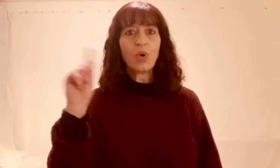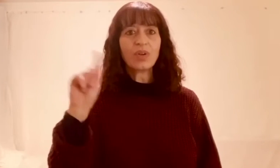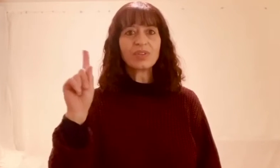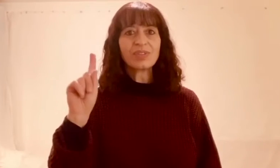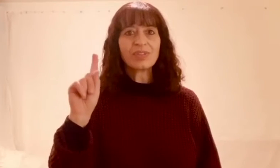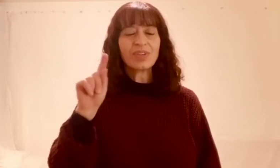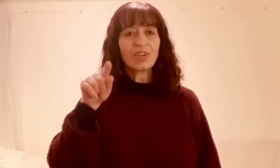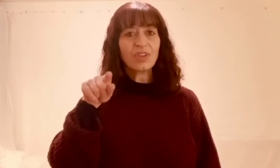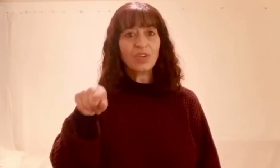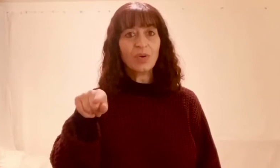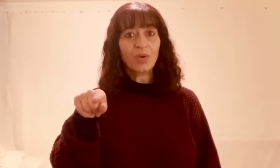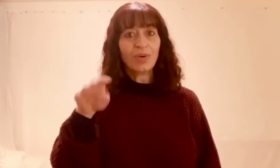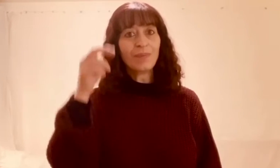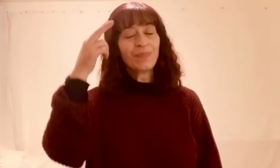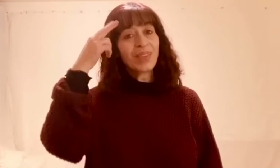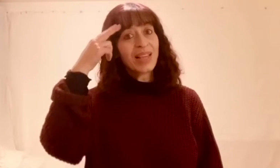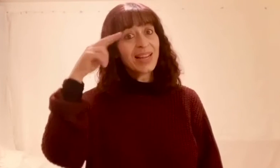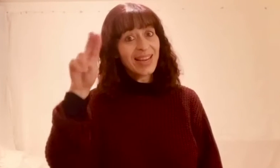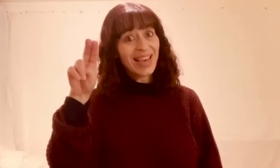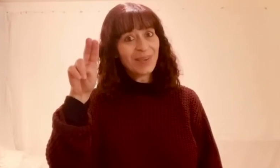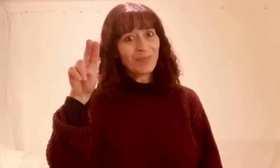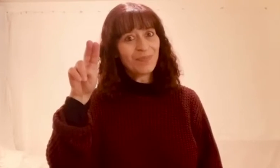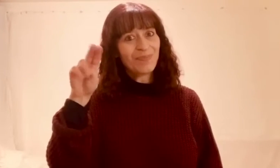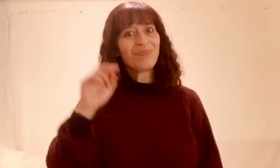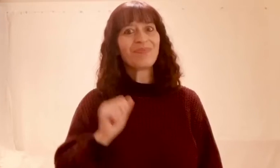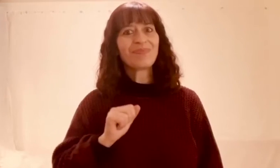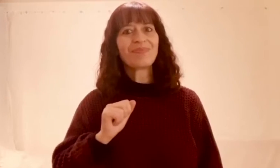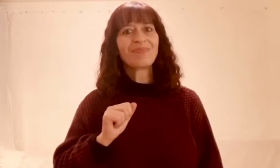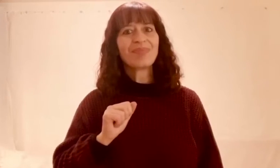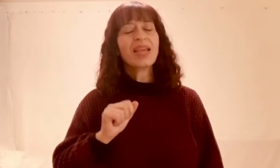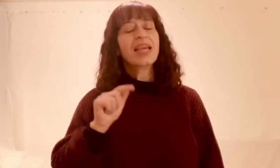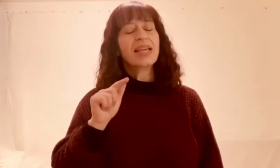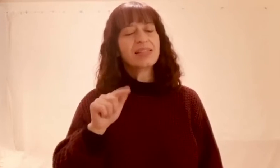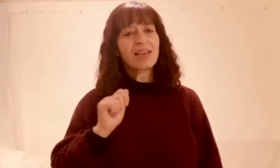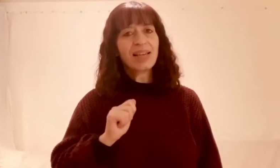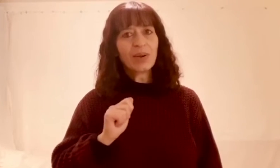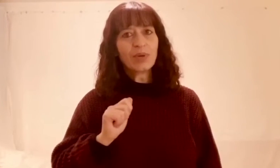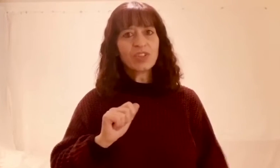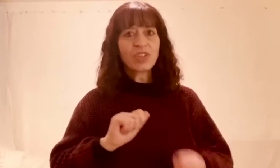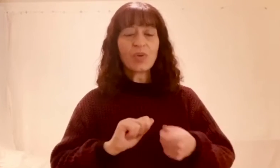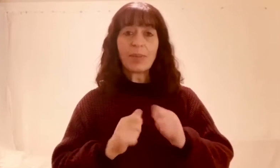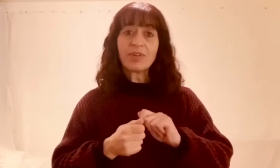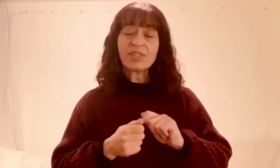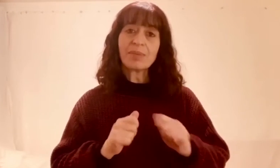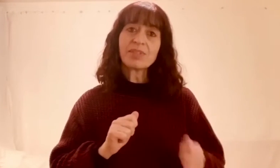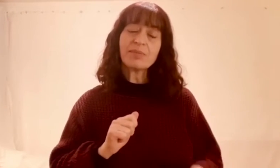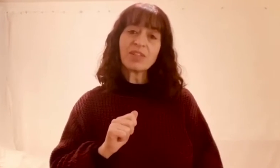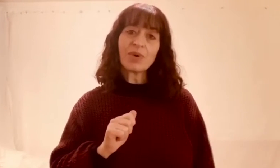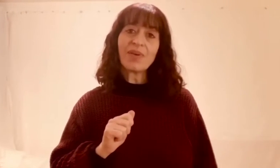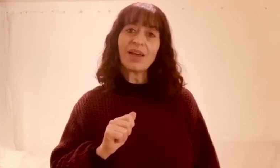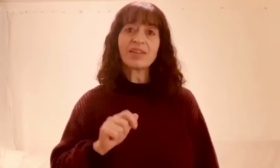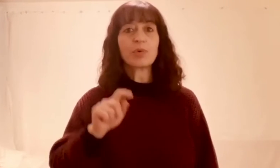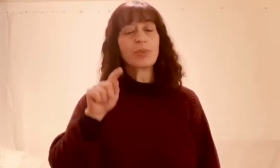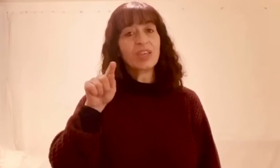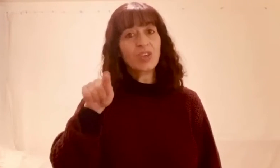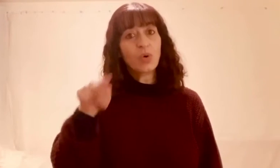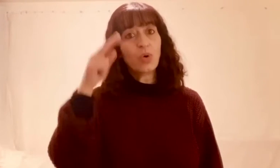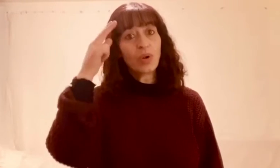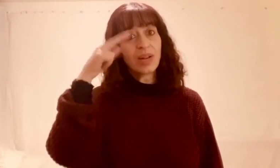what's your name. In sign language, the grammar is sometimes the other way around. It would be your name